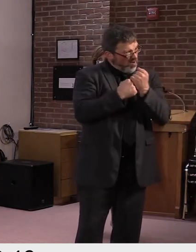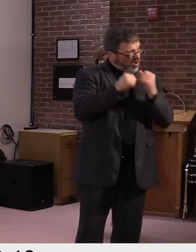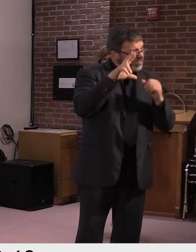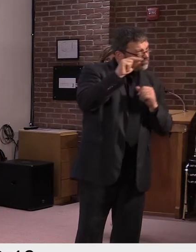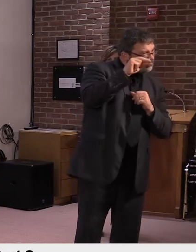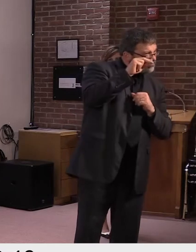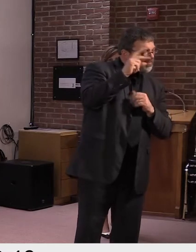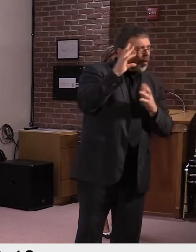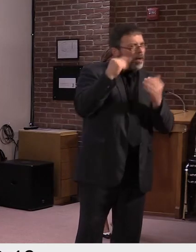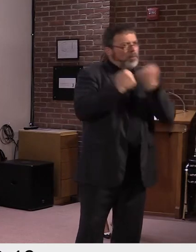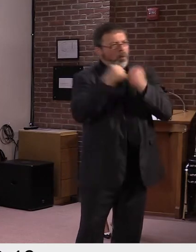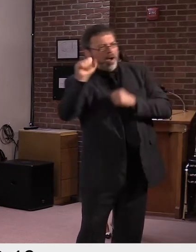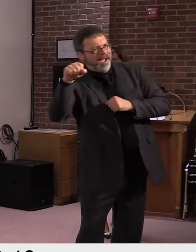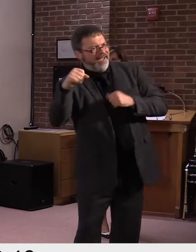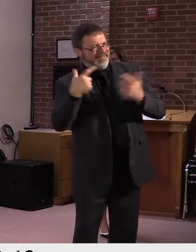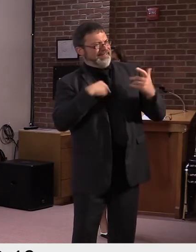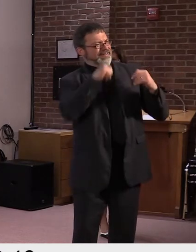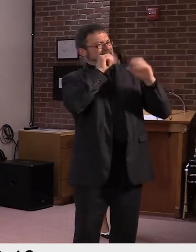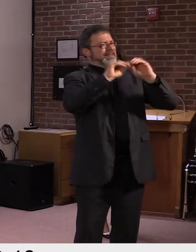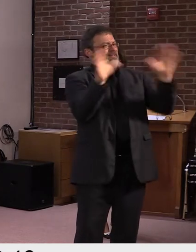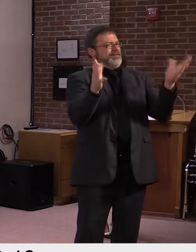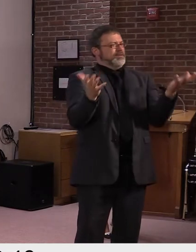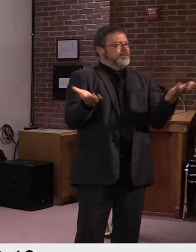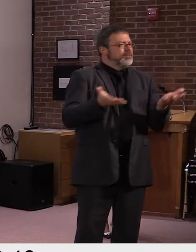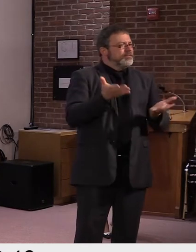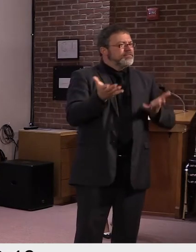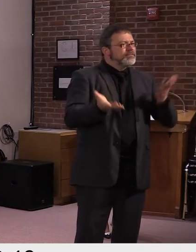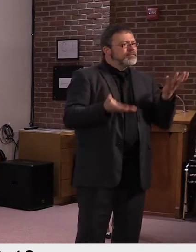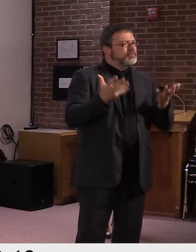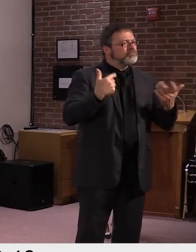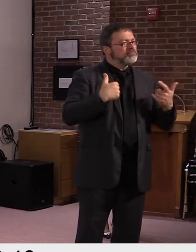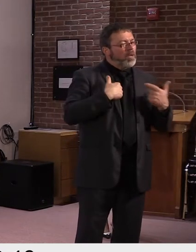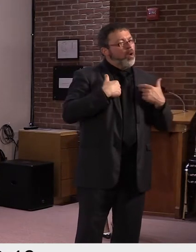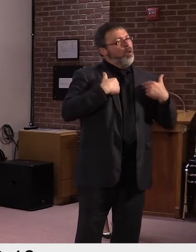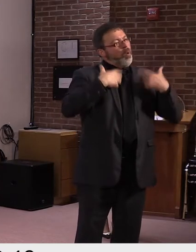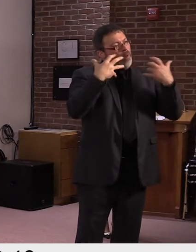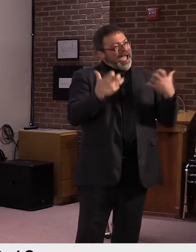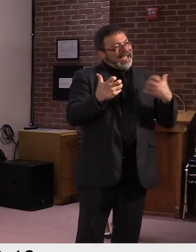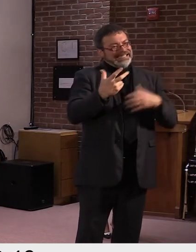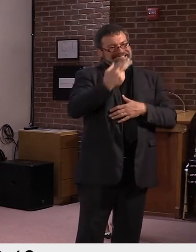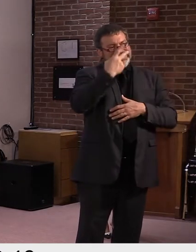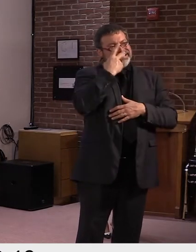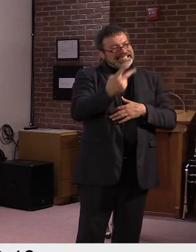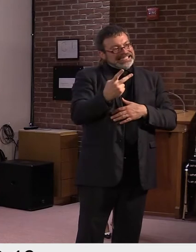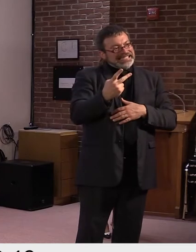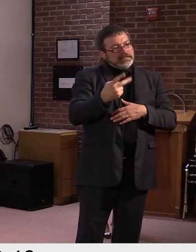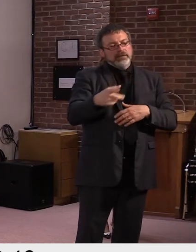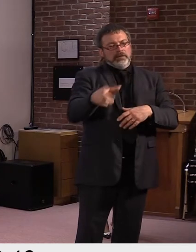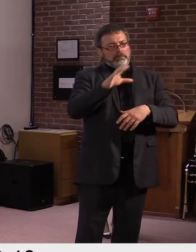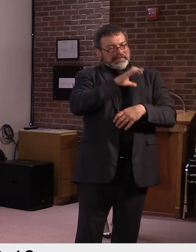want law enforcement officers to be a trusted part of the community.